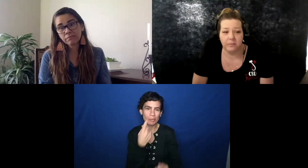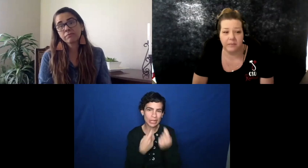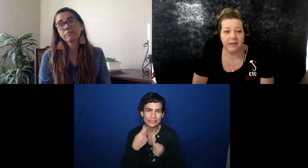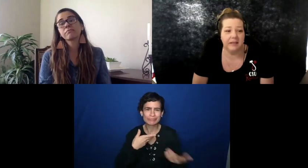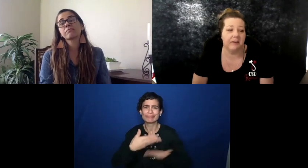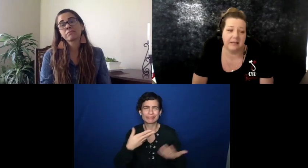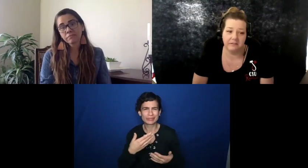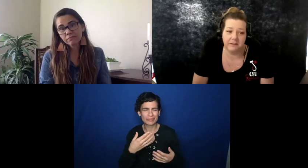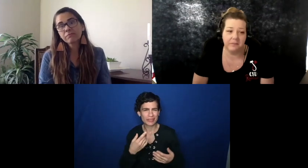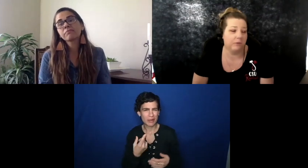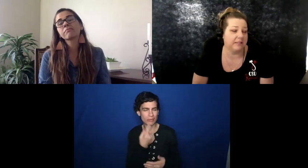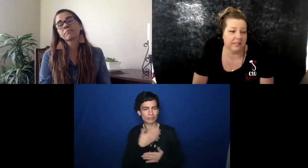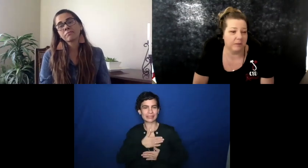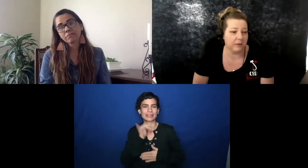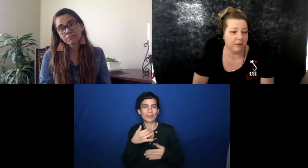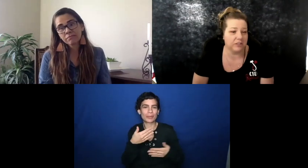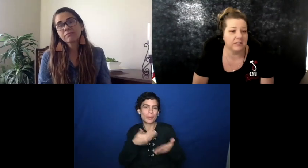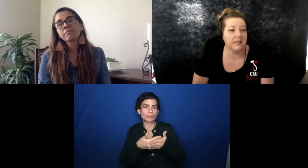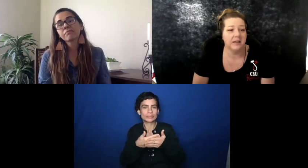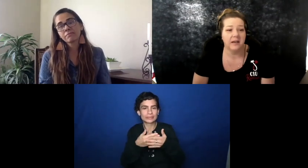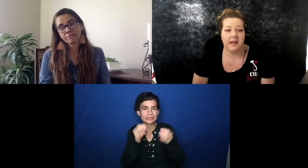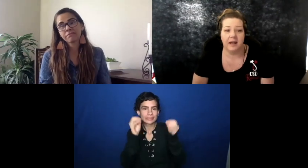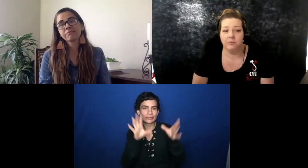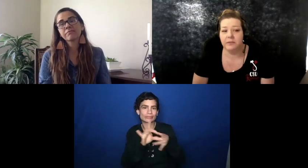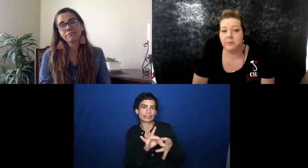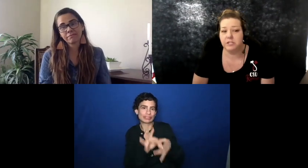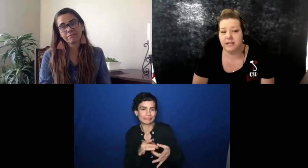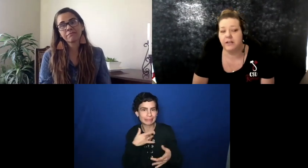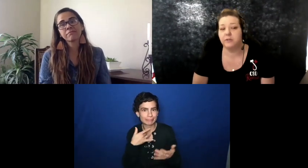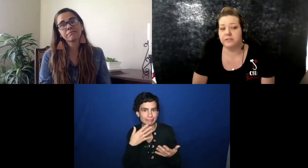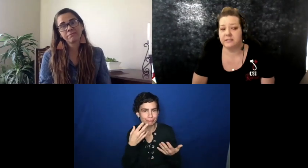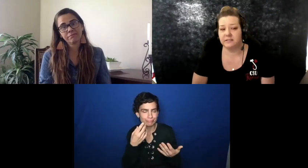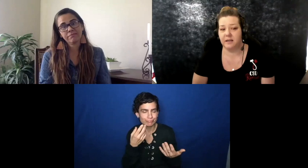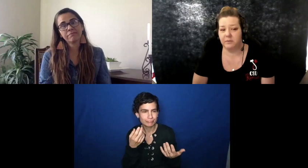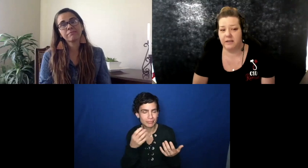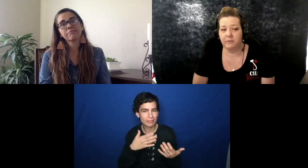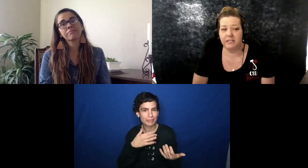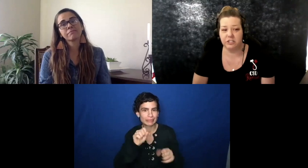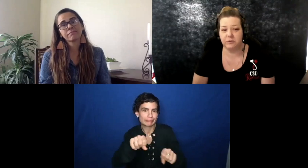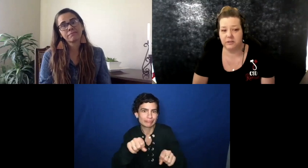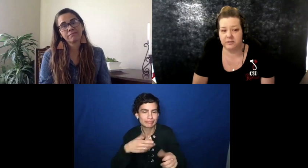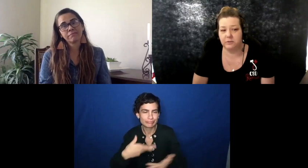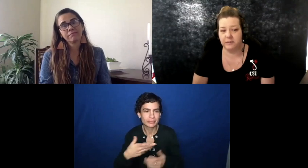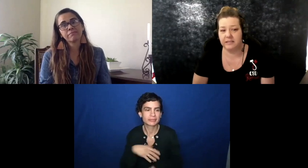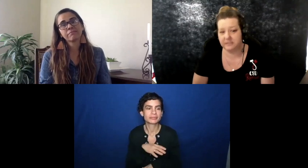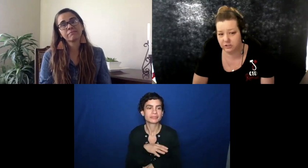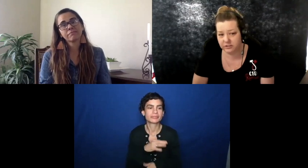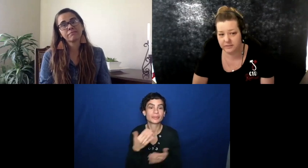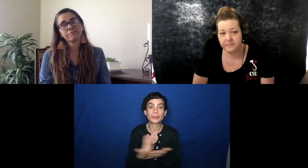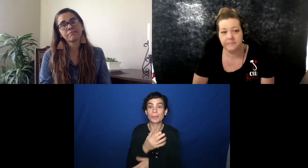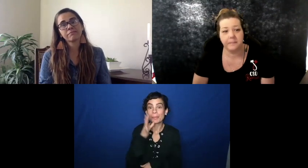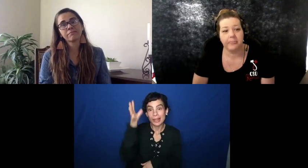warm and interactive. They've been willing to answer my questions, and I really appreciate that closeness with that relationship with my kids'